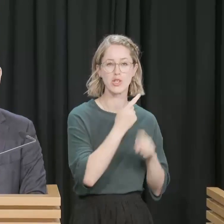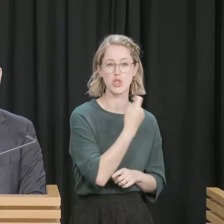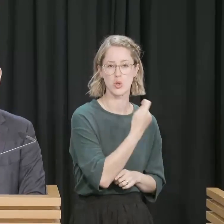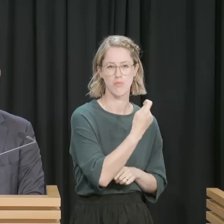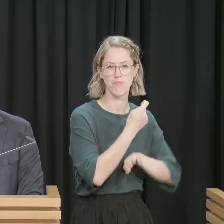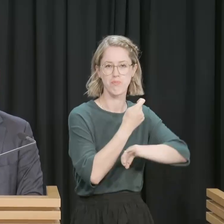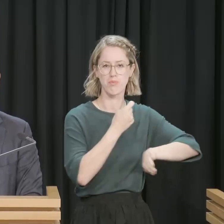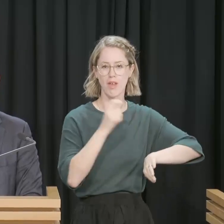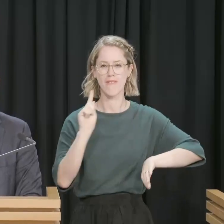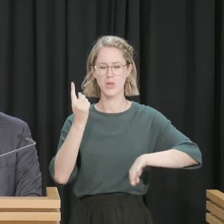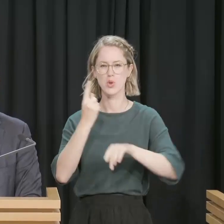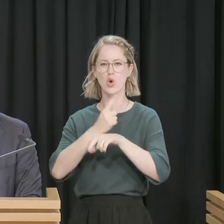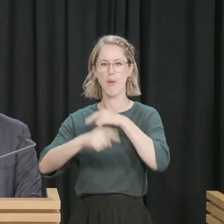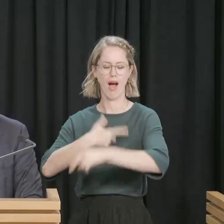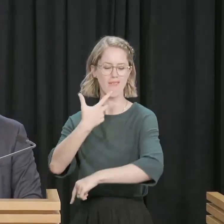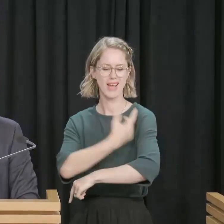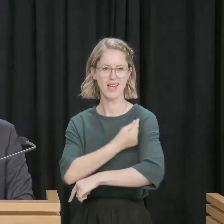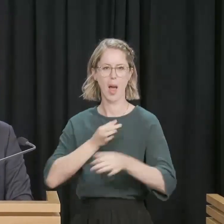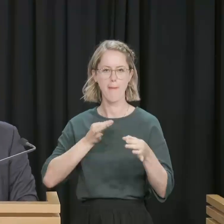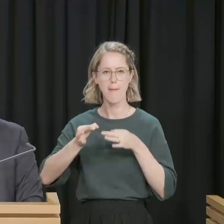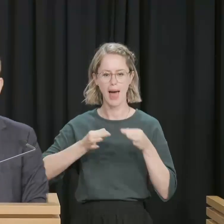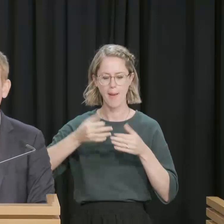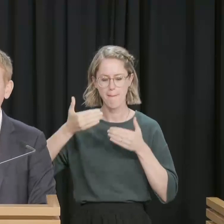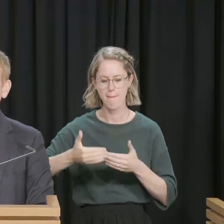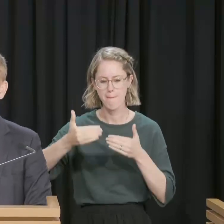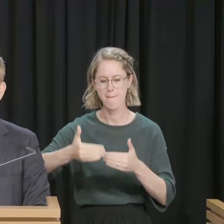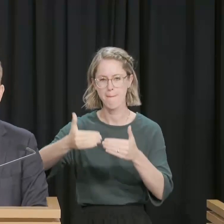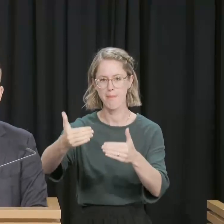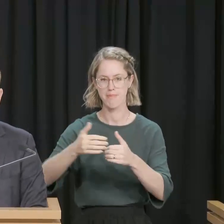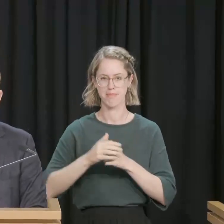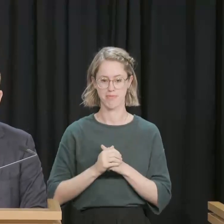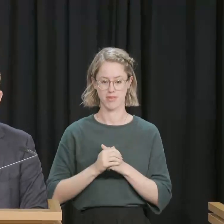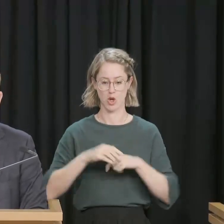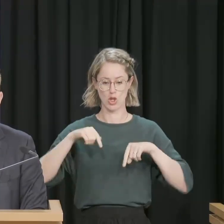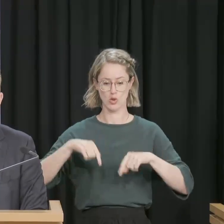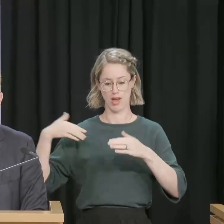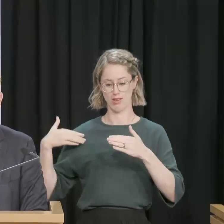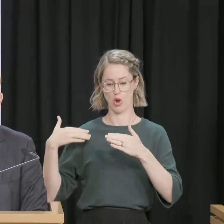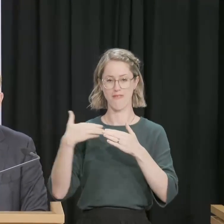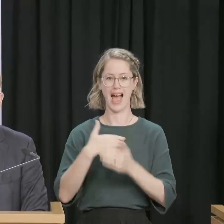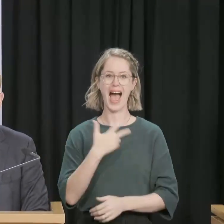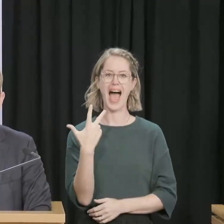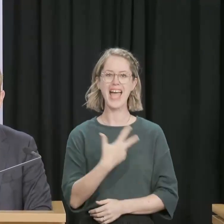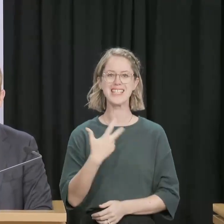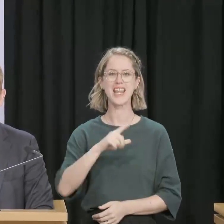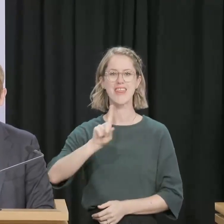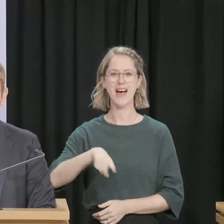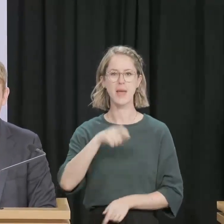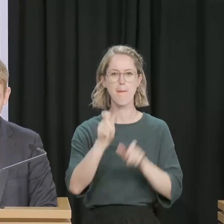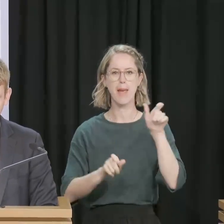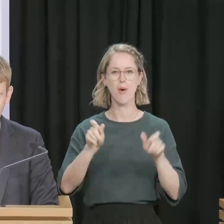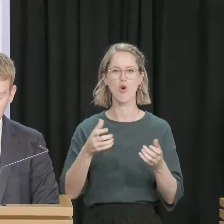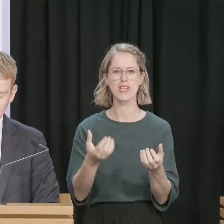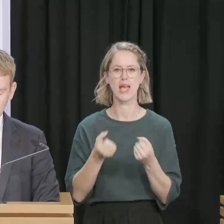first we turn to our vaccination program. As of today, 18,000 people will have received their first doses of